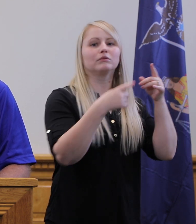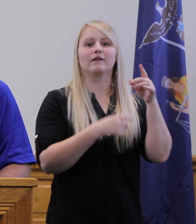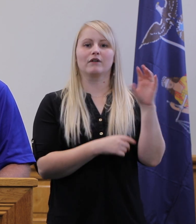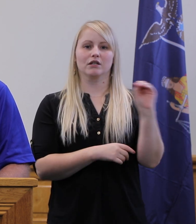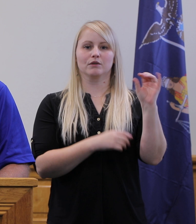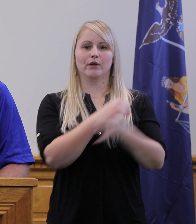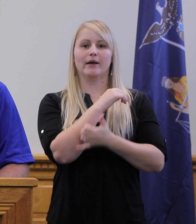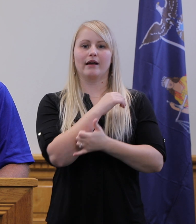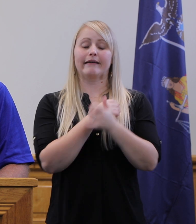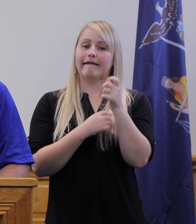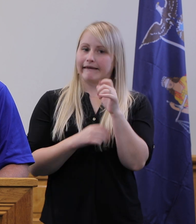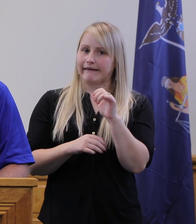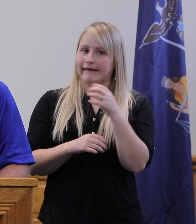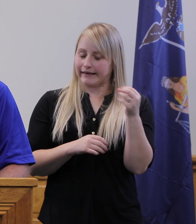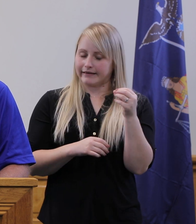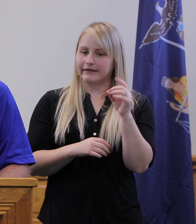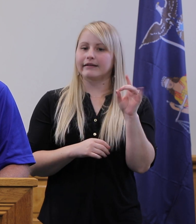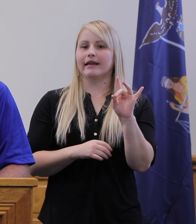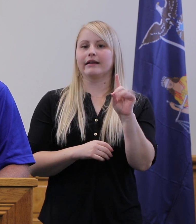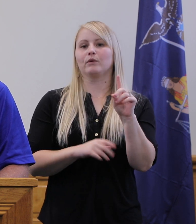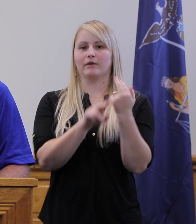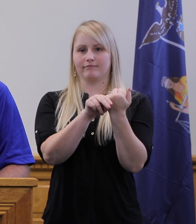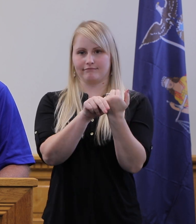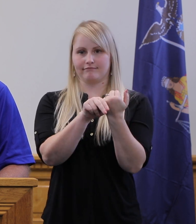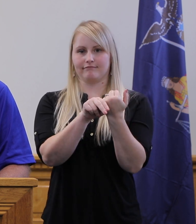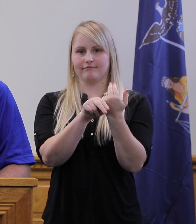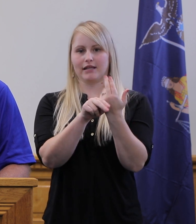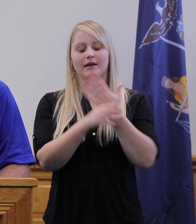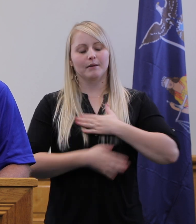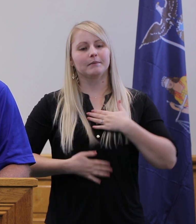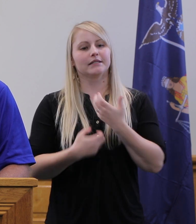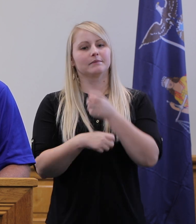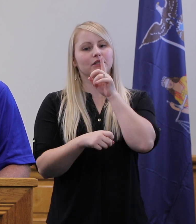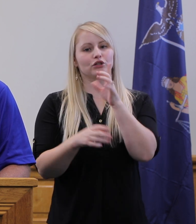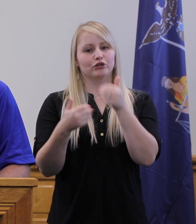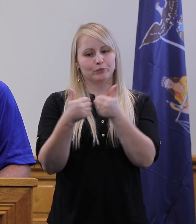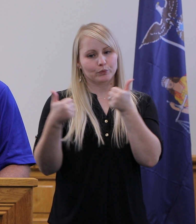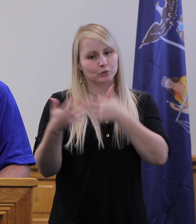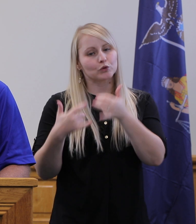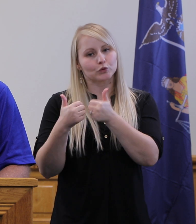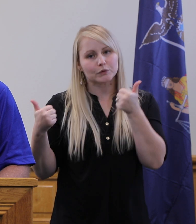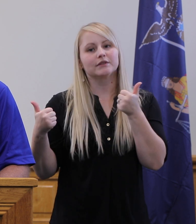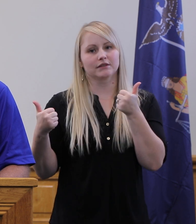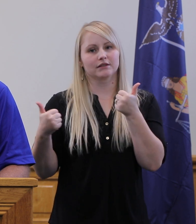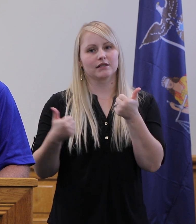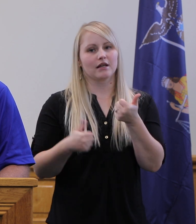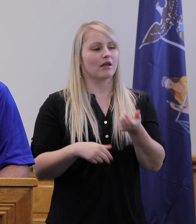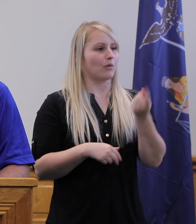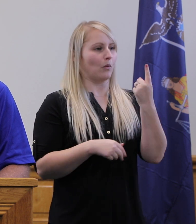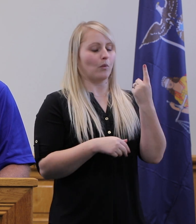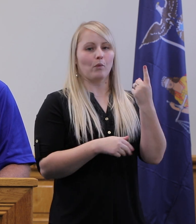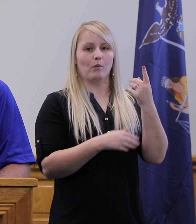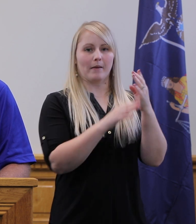81, reminding visitors that they need to practice social distancing. The billboards are just one piece of our outreach program.